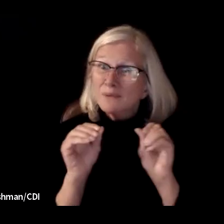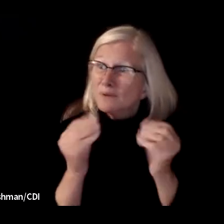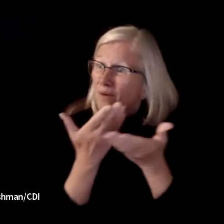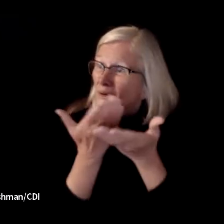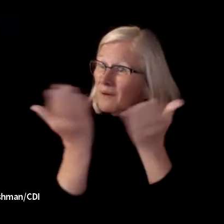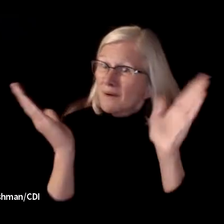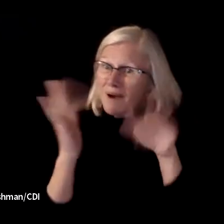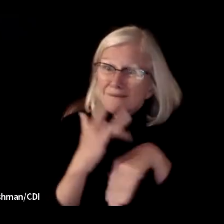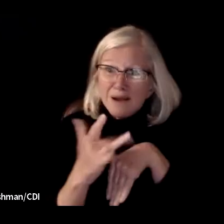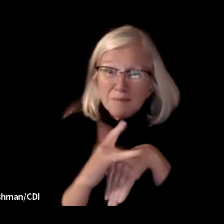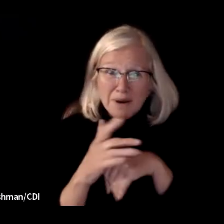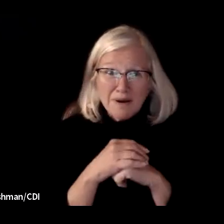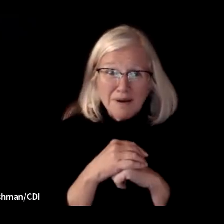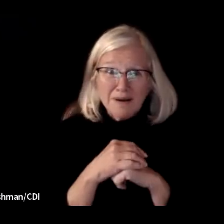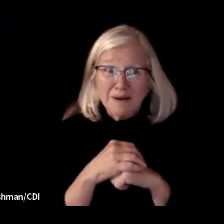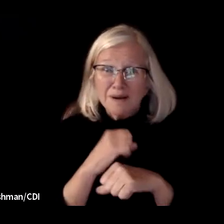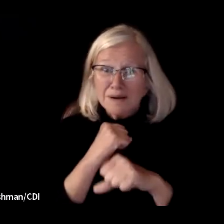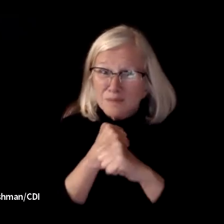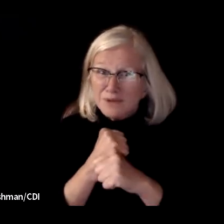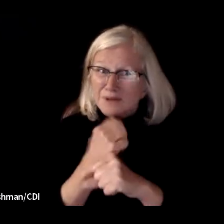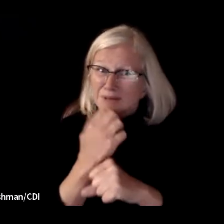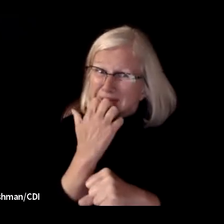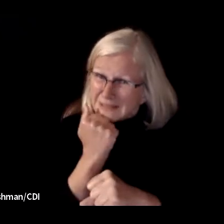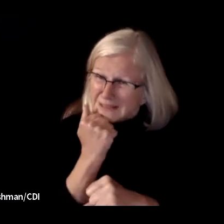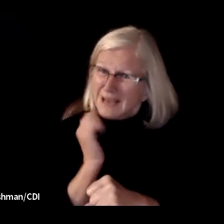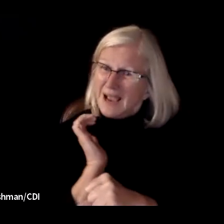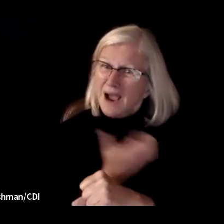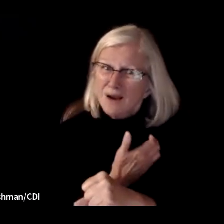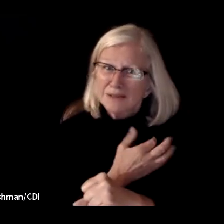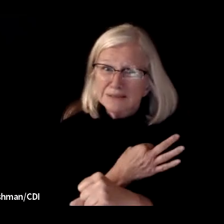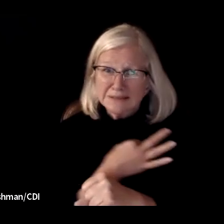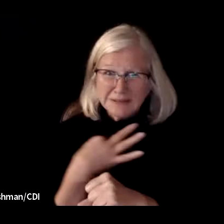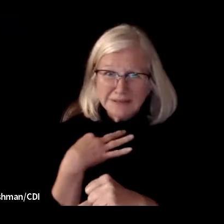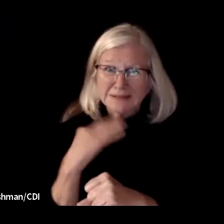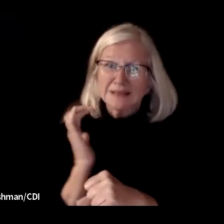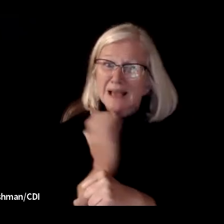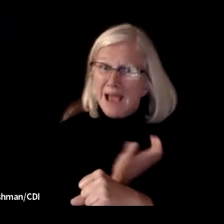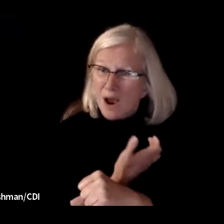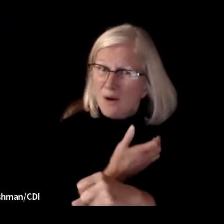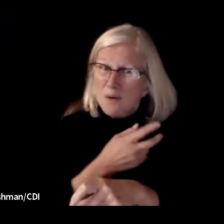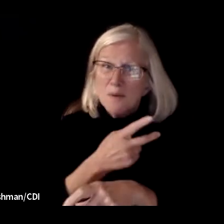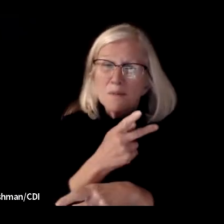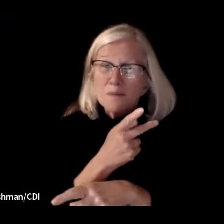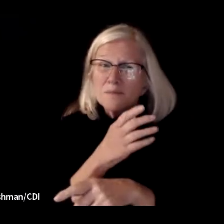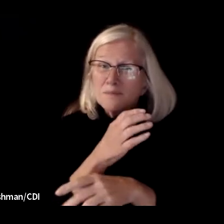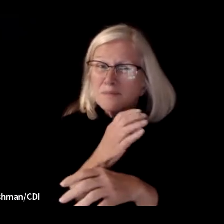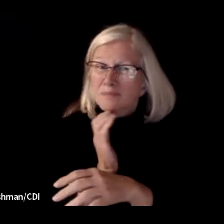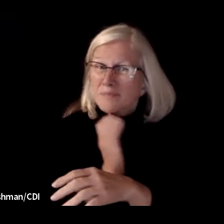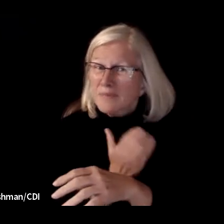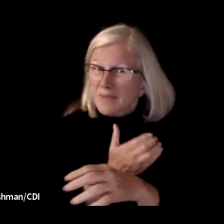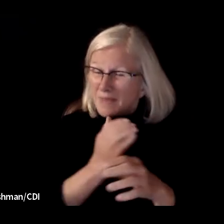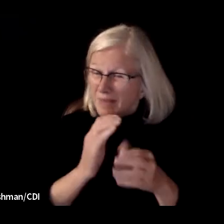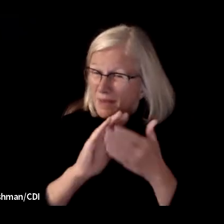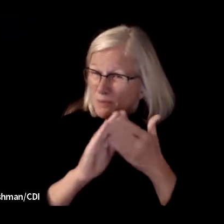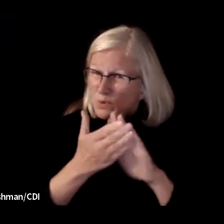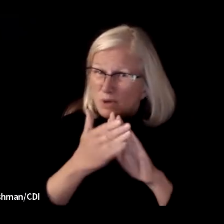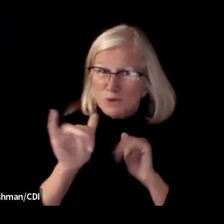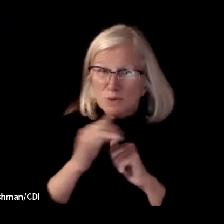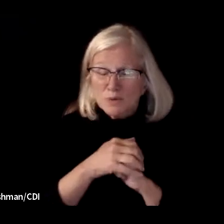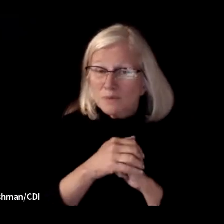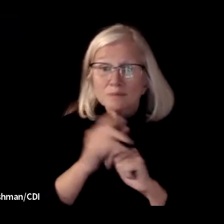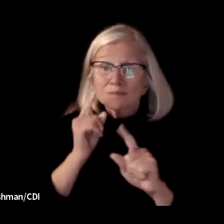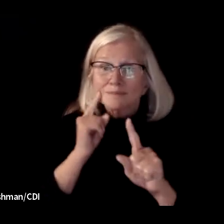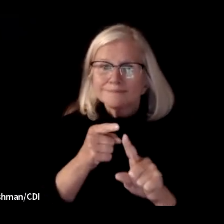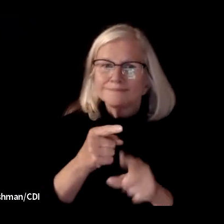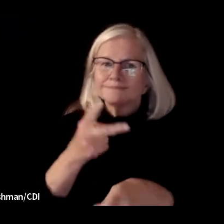staff while we're also protecting our community with the situation with COVID. Our core mission is to care for Minnesotans when they need us, and